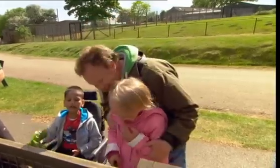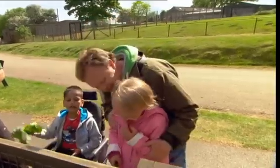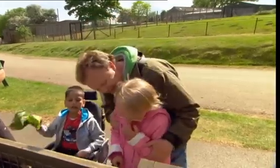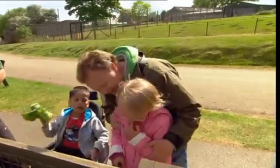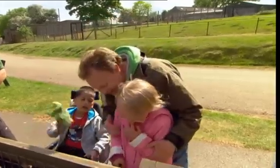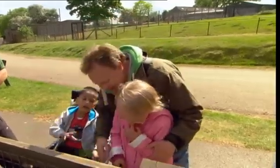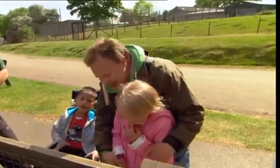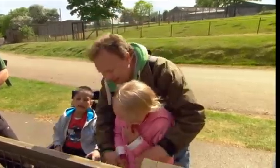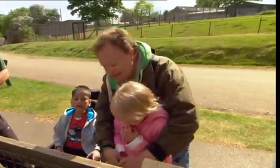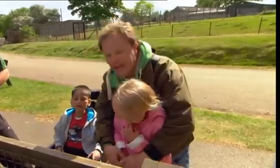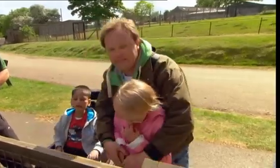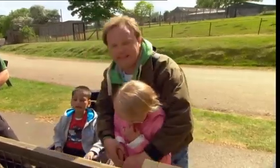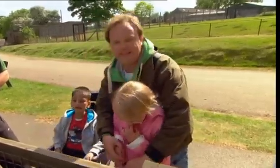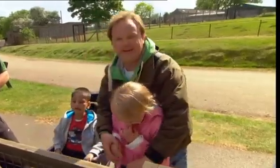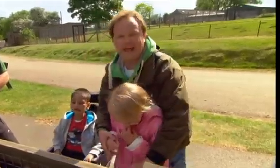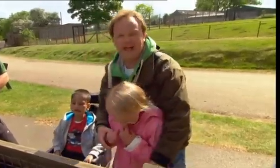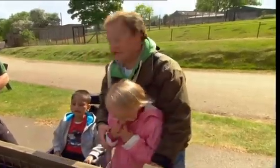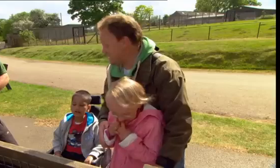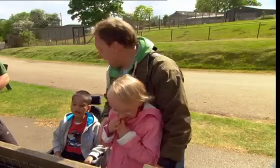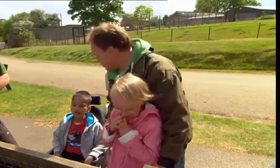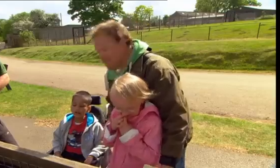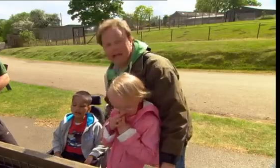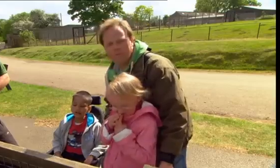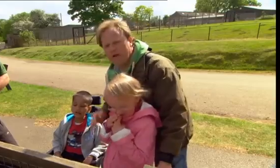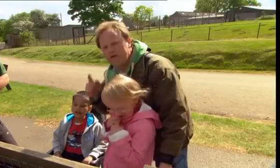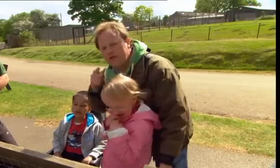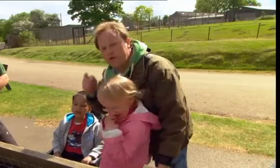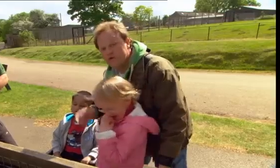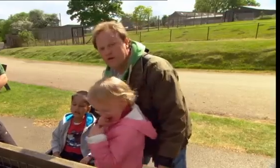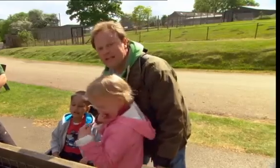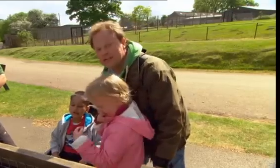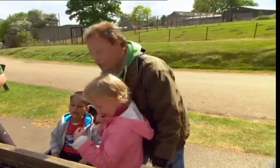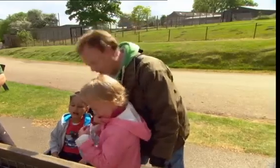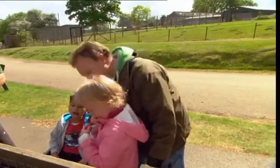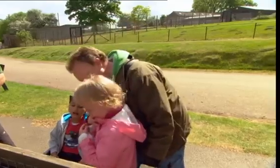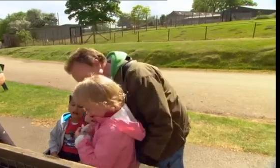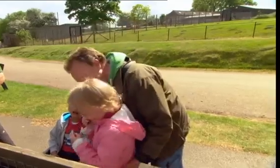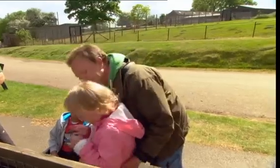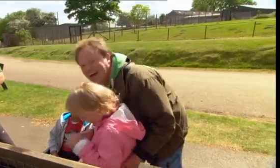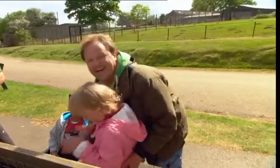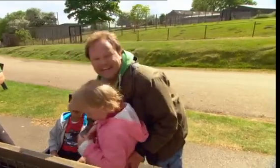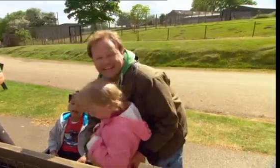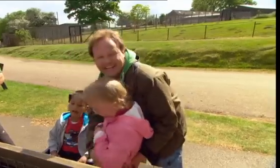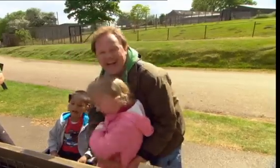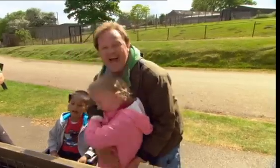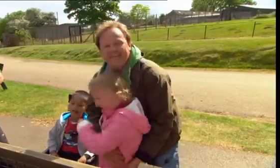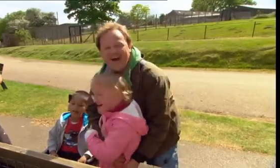we? Yeah? Okay, after 3. As loud as you can. And why don't you join in too? Are you ready? Here we go.